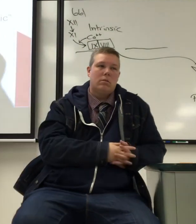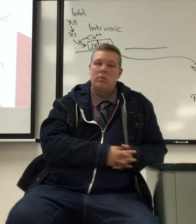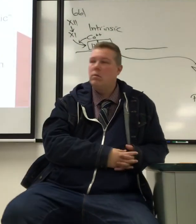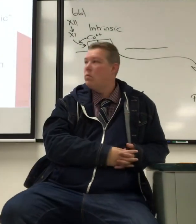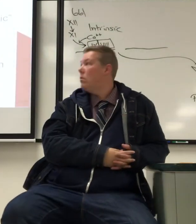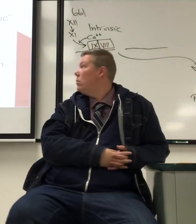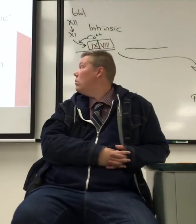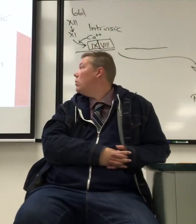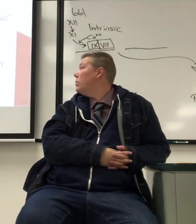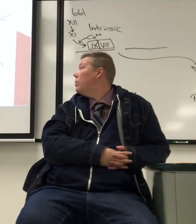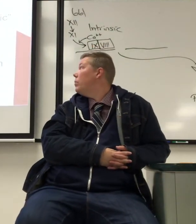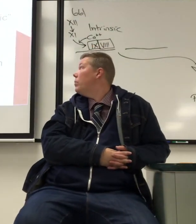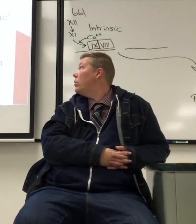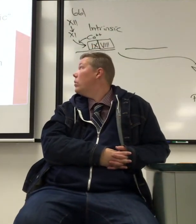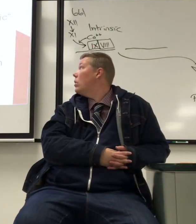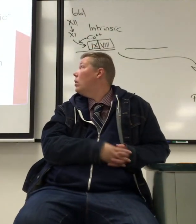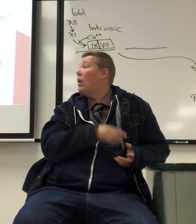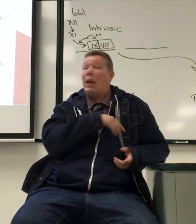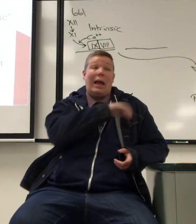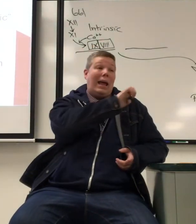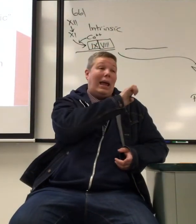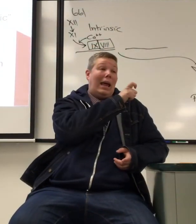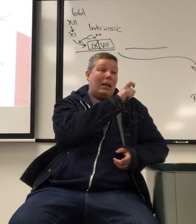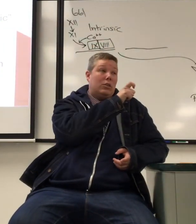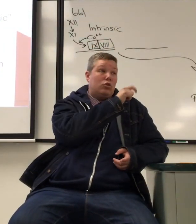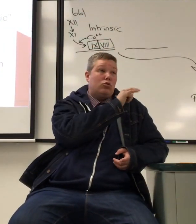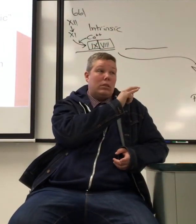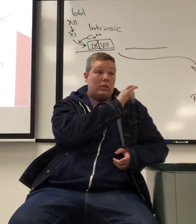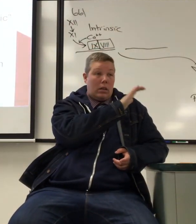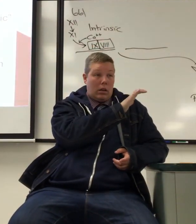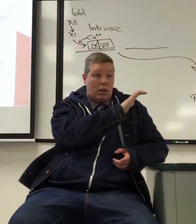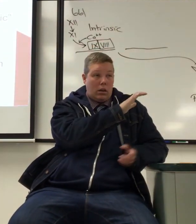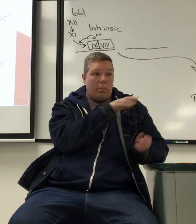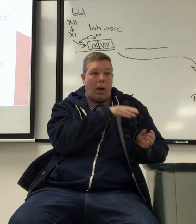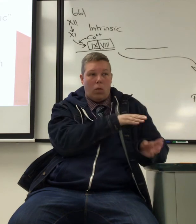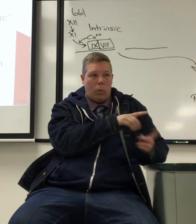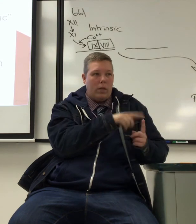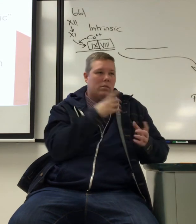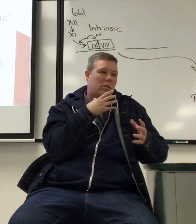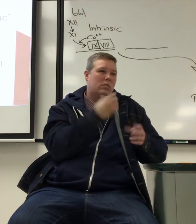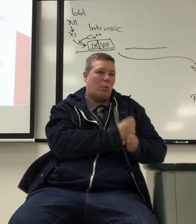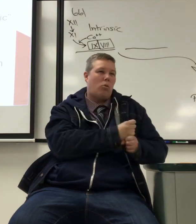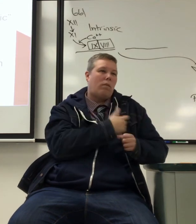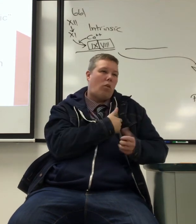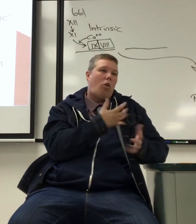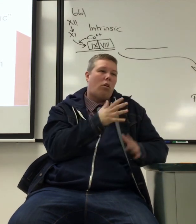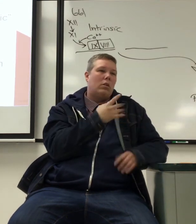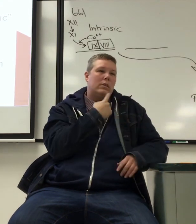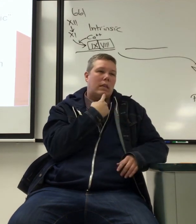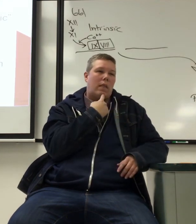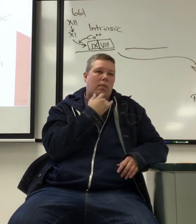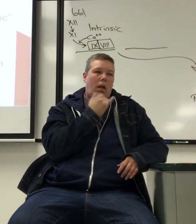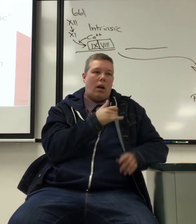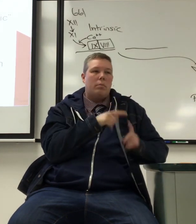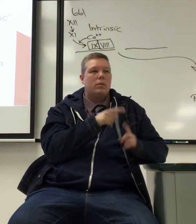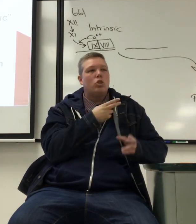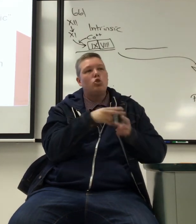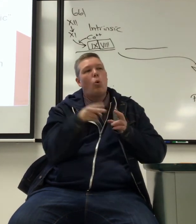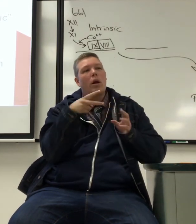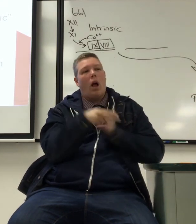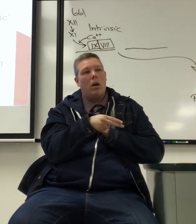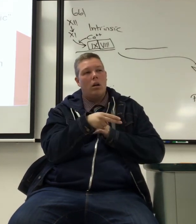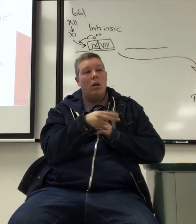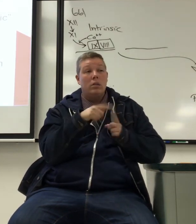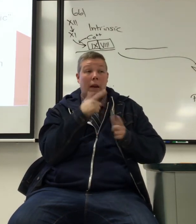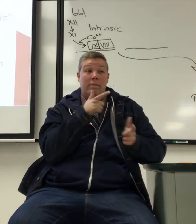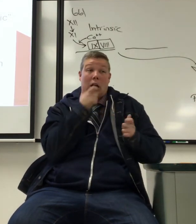the extrinsic pathway, this is kind of a summary of what I'd said already. Just think of it as a shortcut to factor 10. We said it's faster